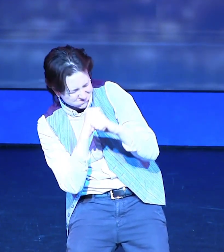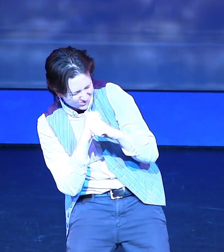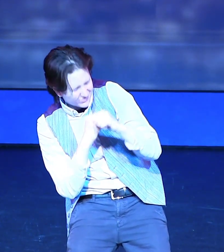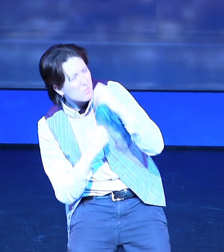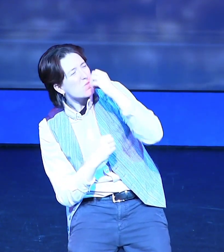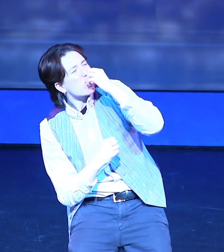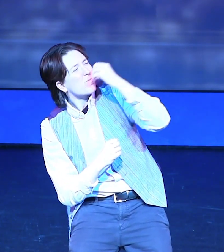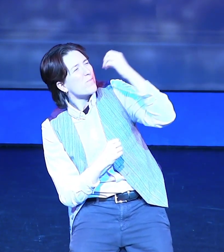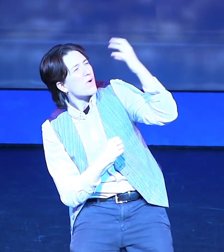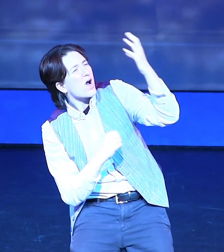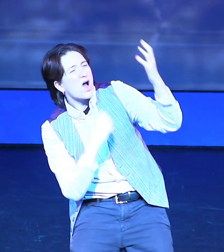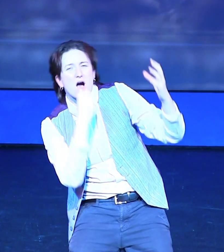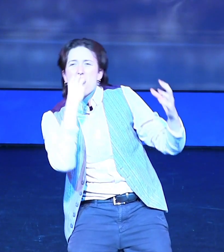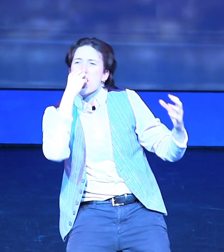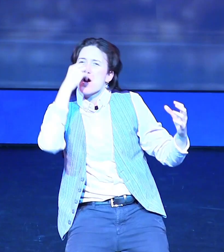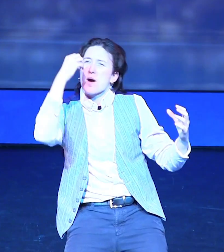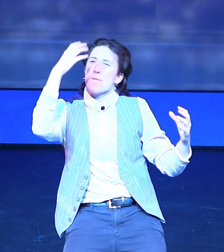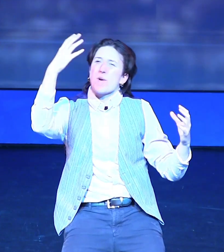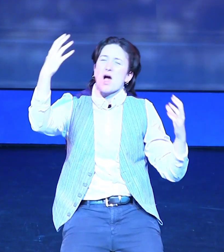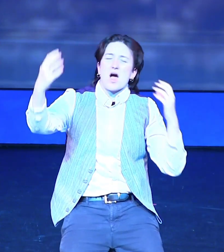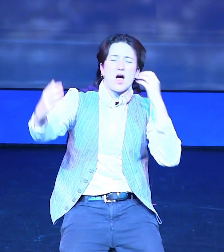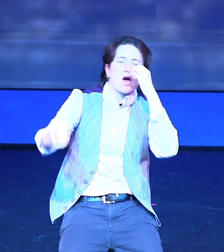drowning. My head is above water. I'm struggling, not